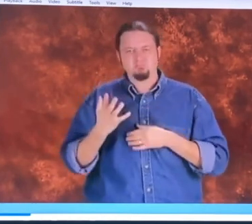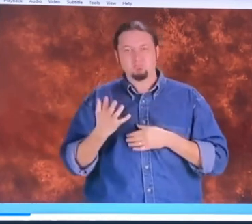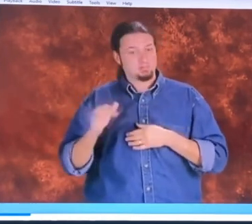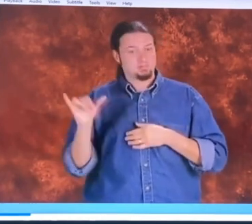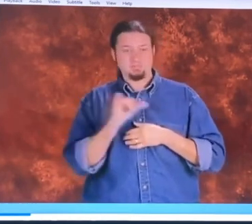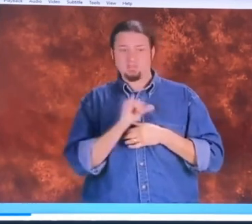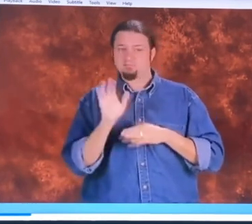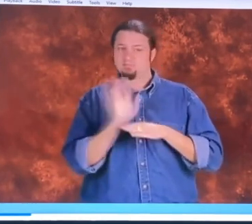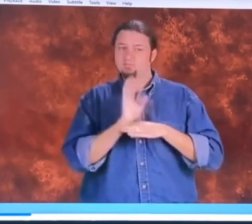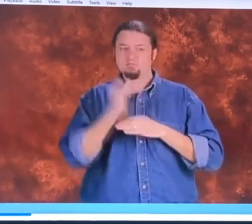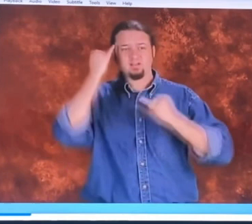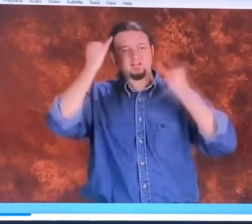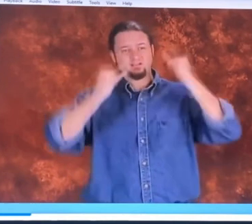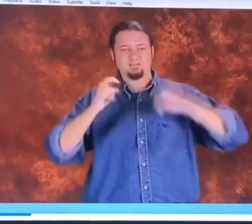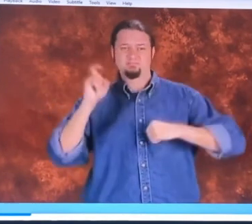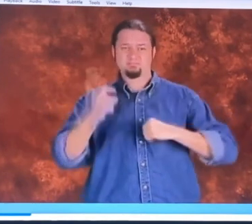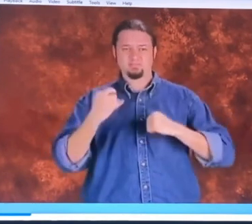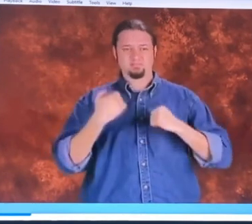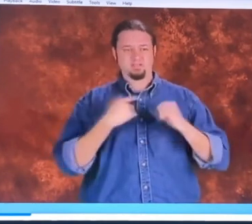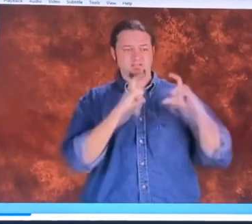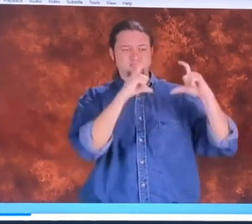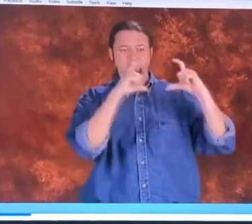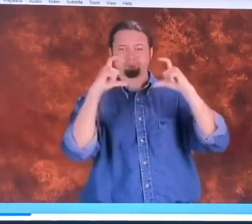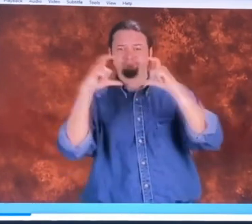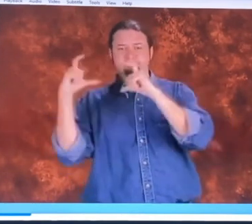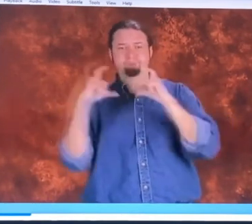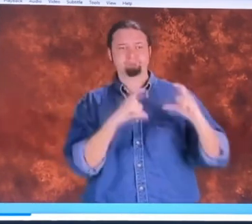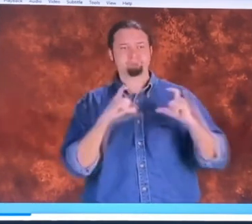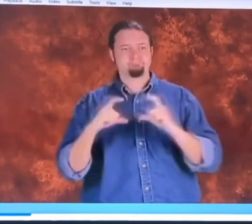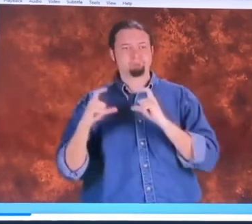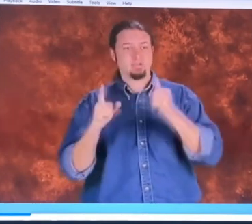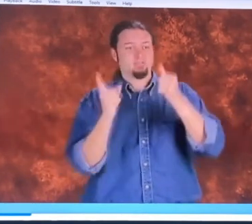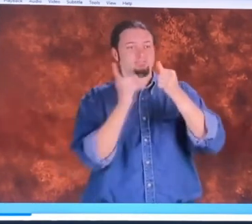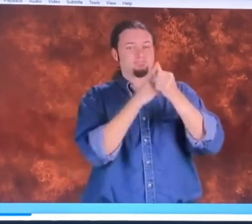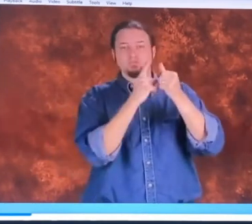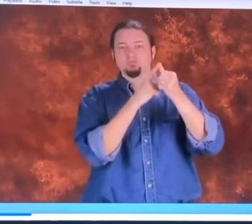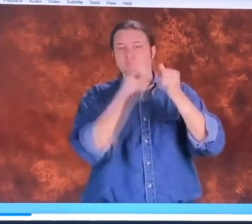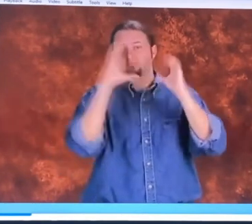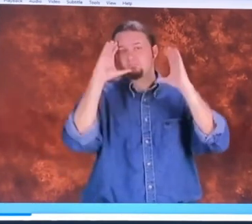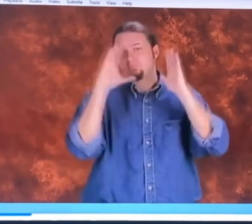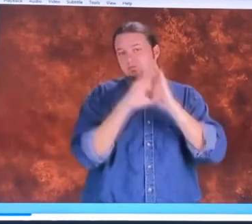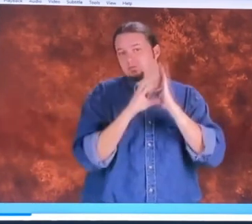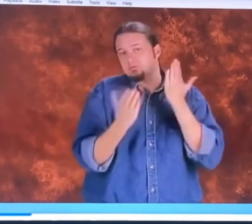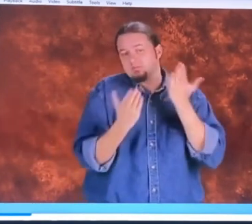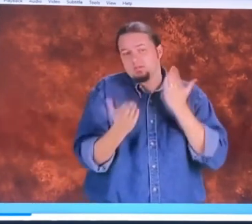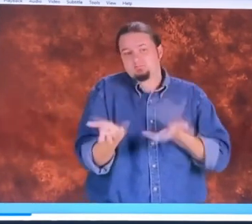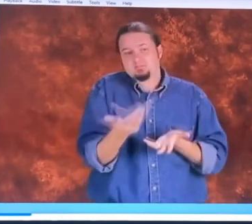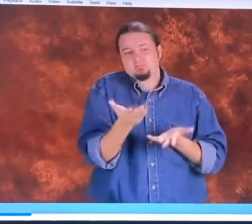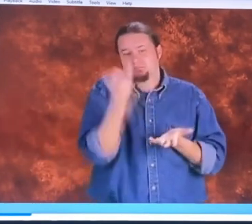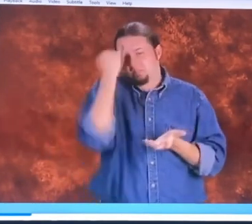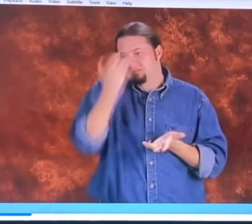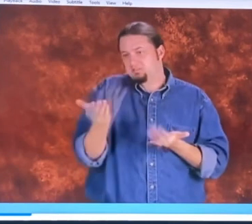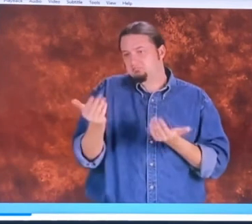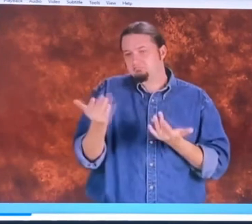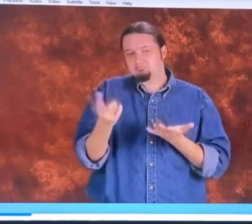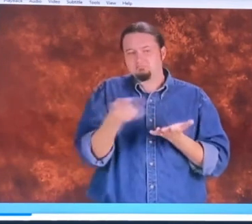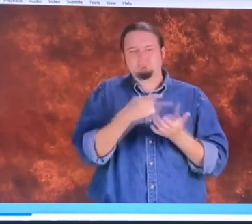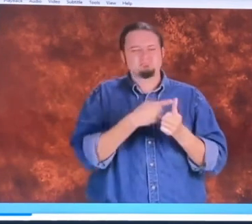It's the same as if you were in high school or elementary school or whatever grade. You have to write out your story. You need to plan out your